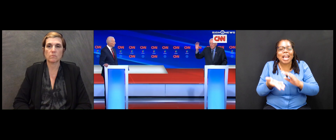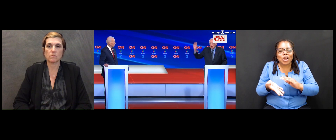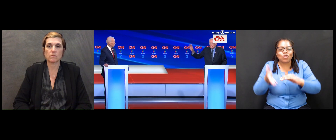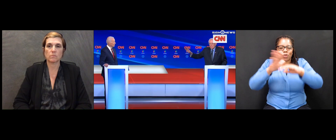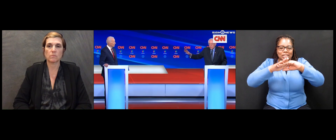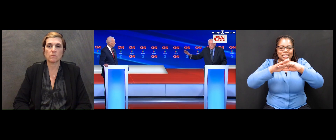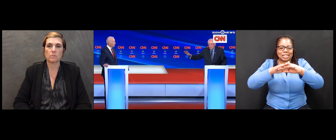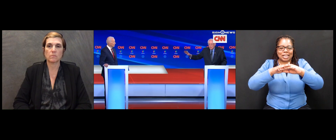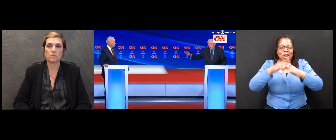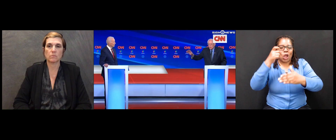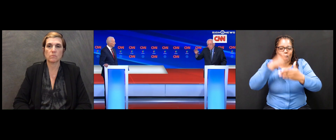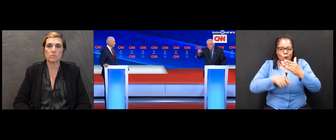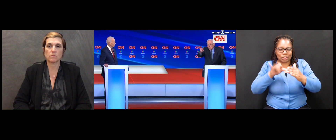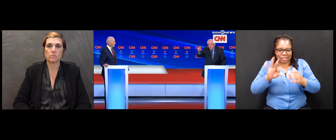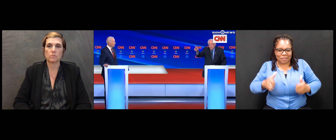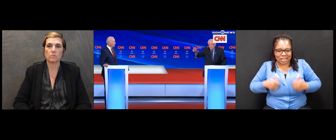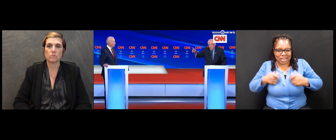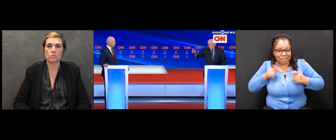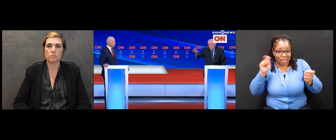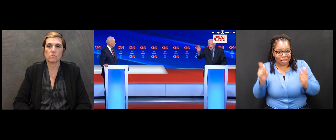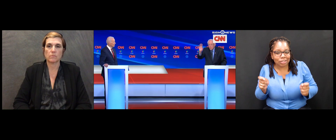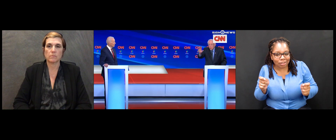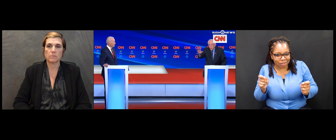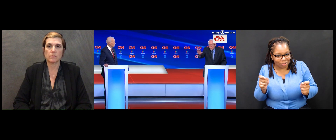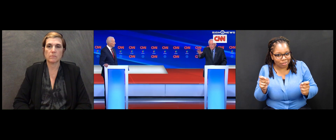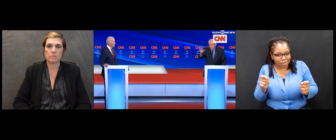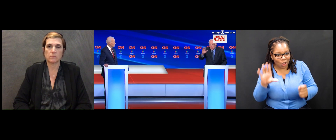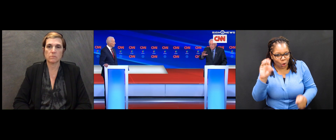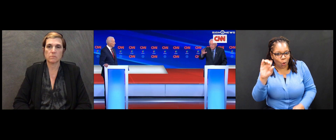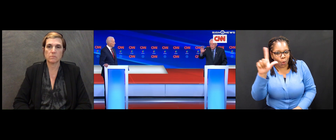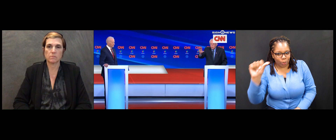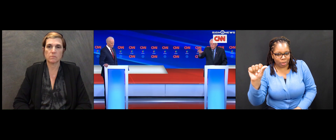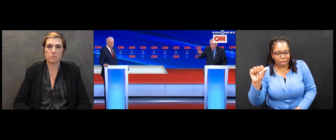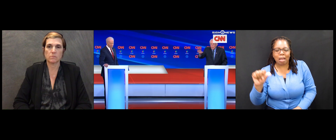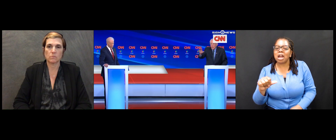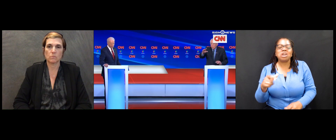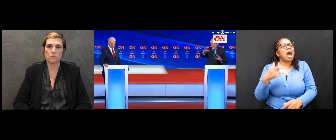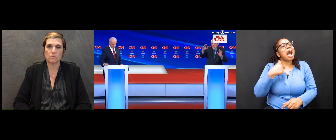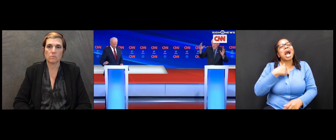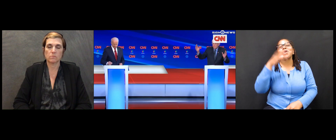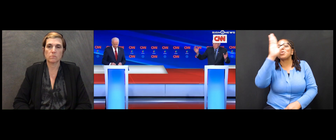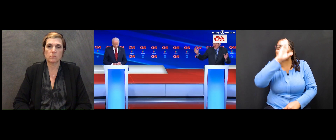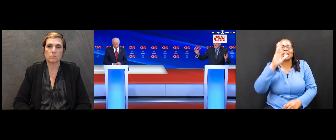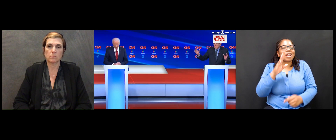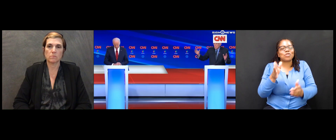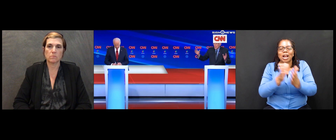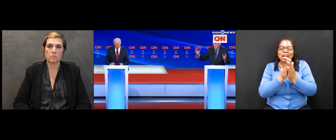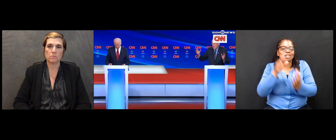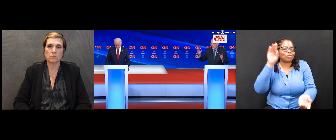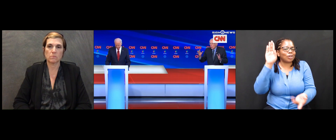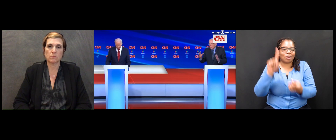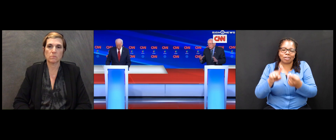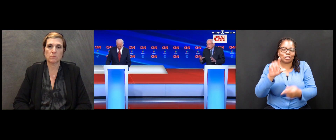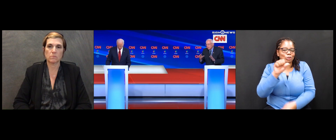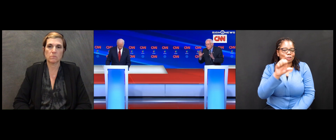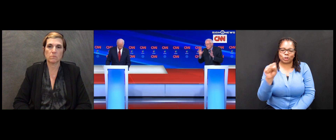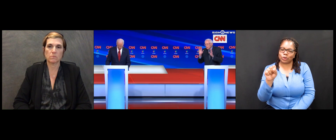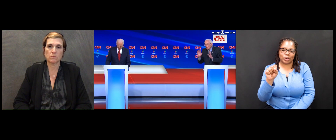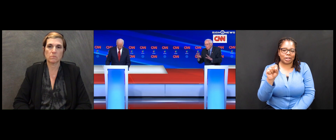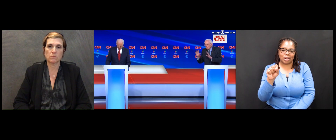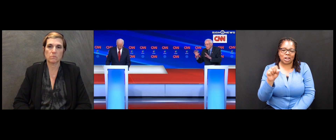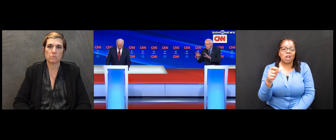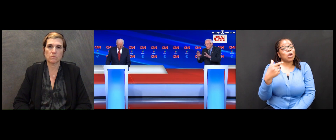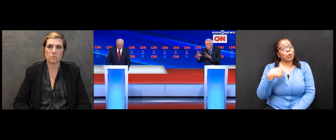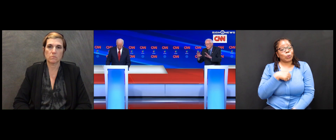living assistance. No, you're not going to find me ever calling for cuts to Social Security. Right now, for example, we